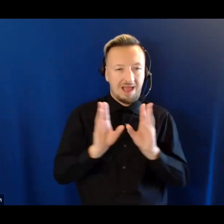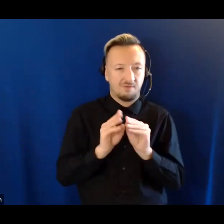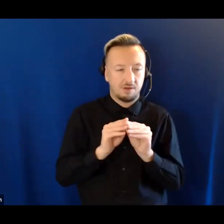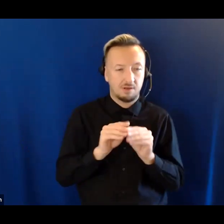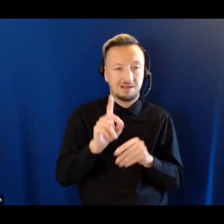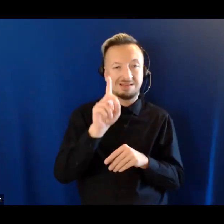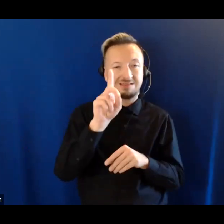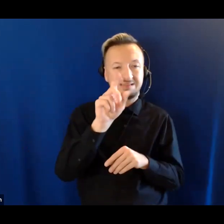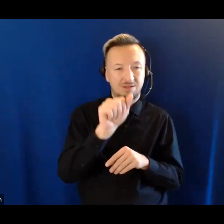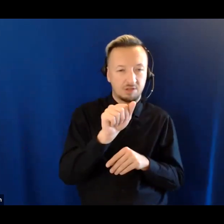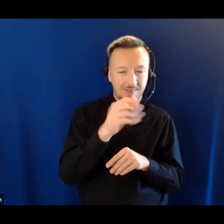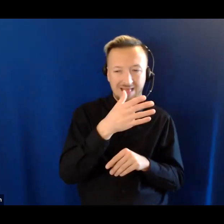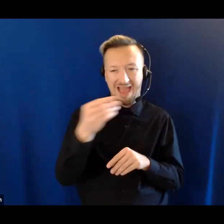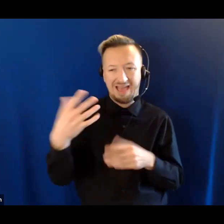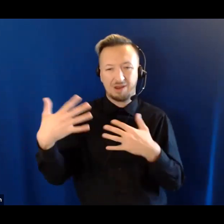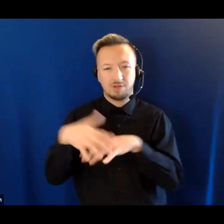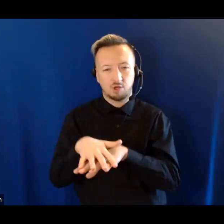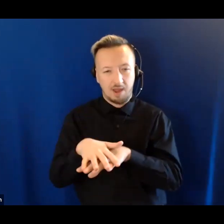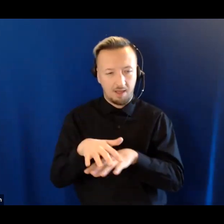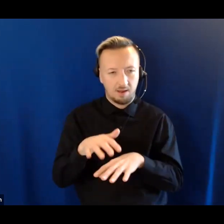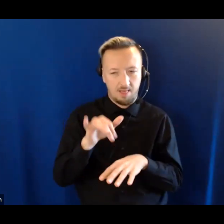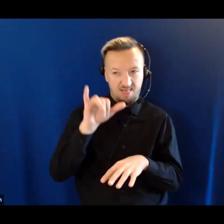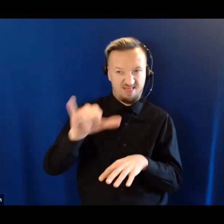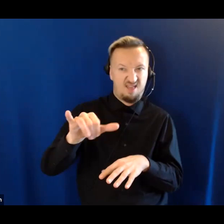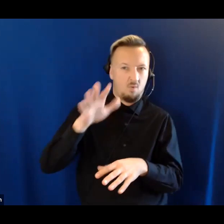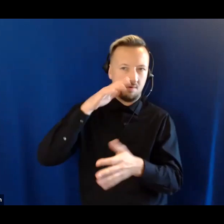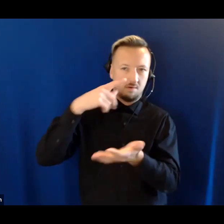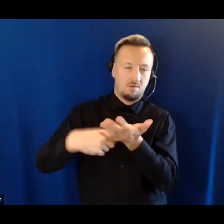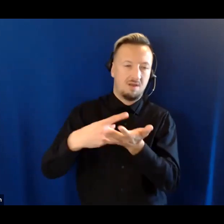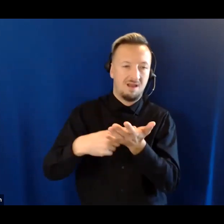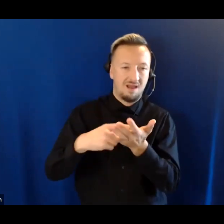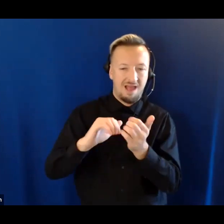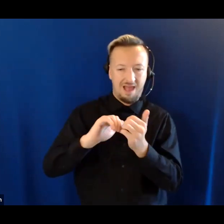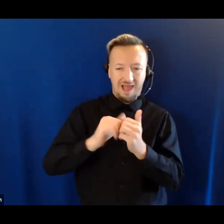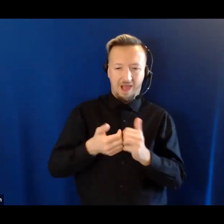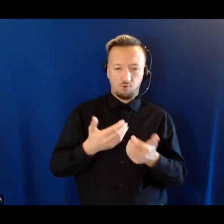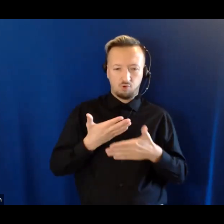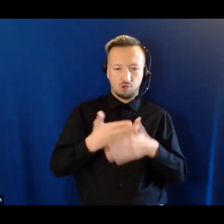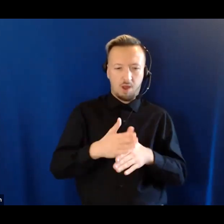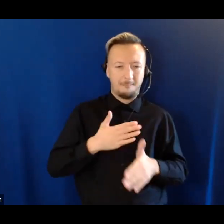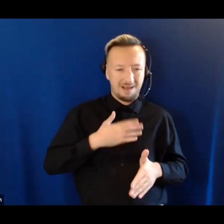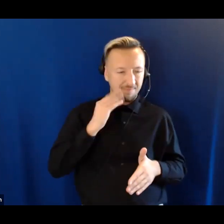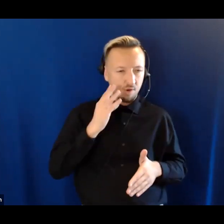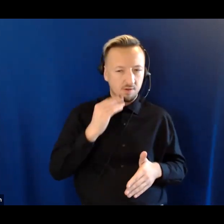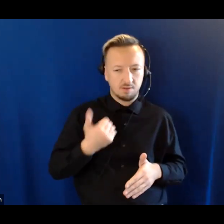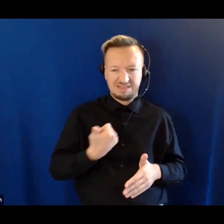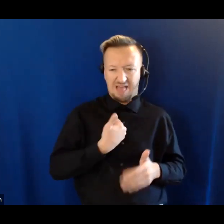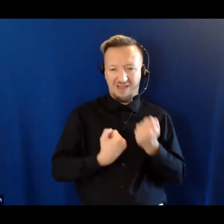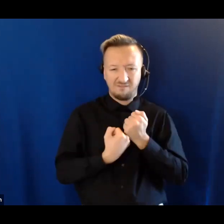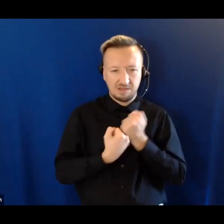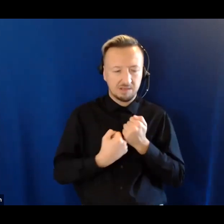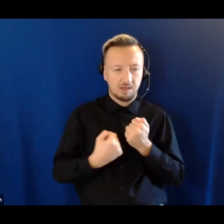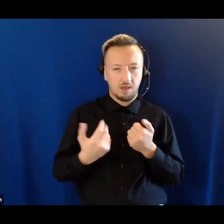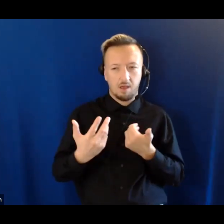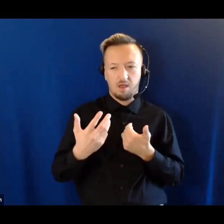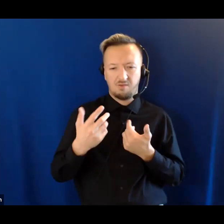and intersectionality. So we're gonna be talking a lot about how to speak upon our experiences, self-advocacy, but also how to incorporate